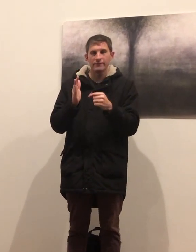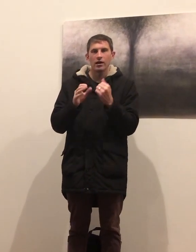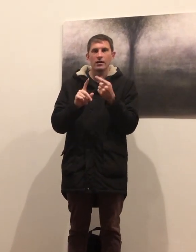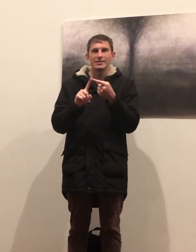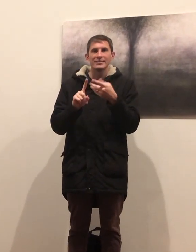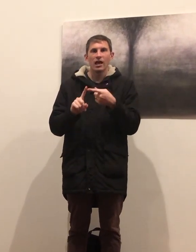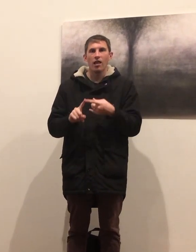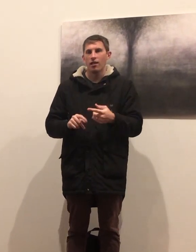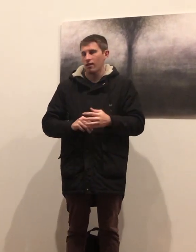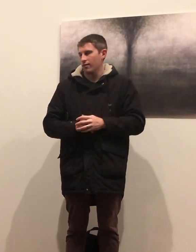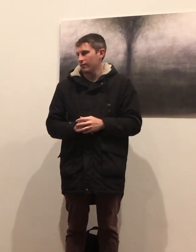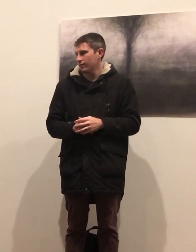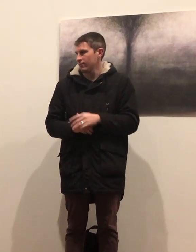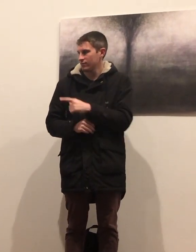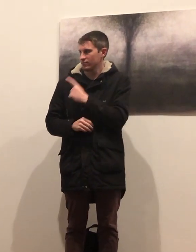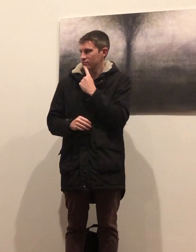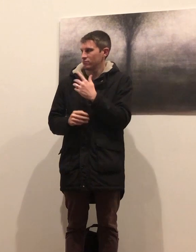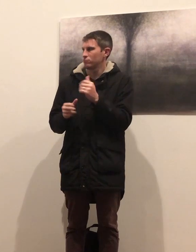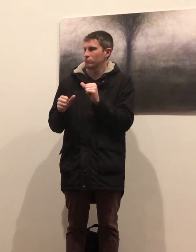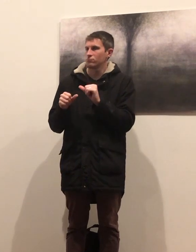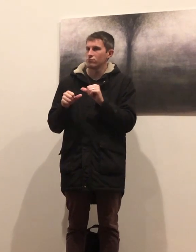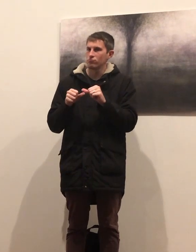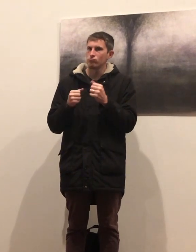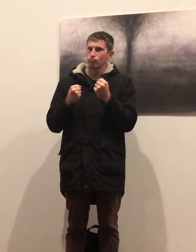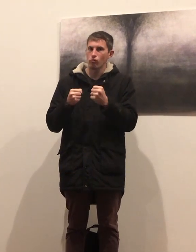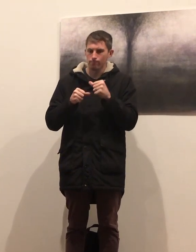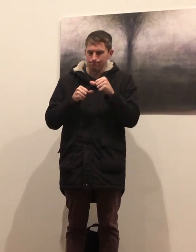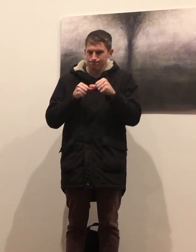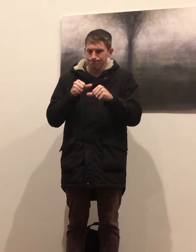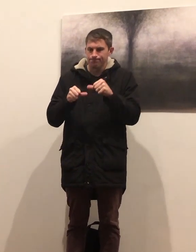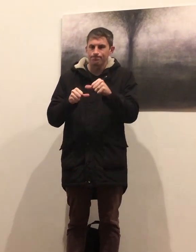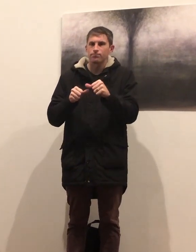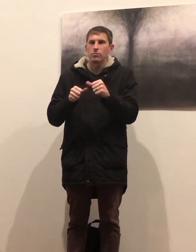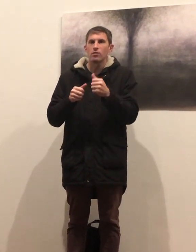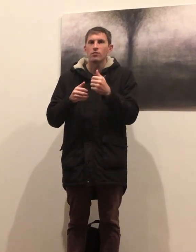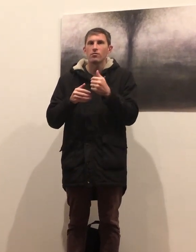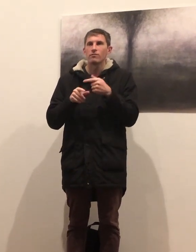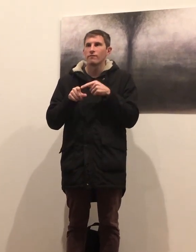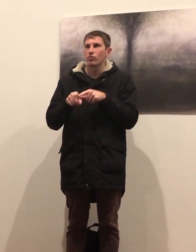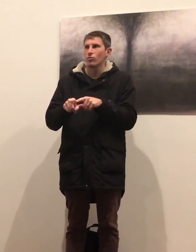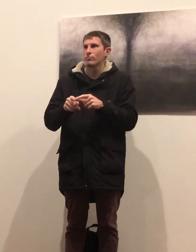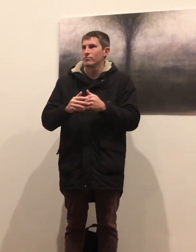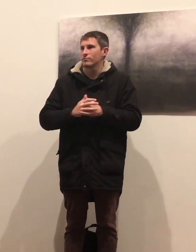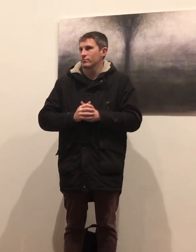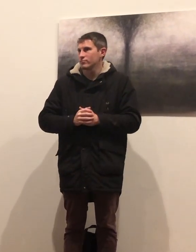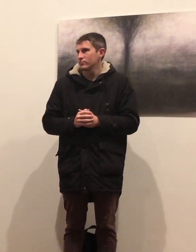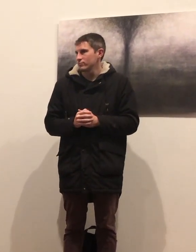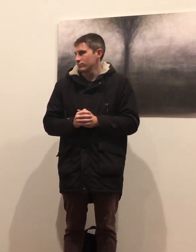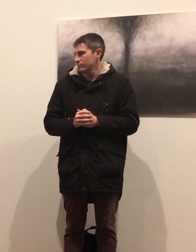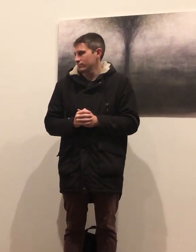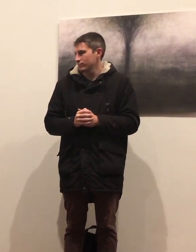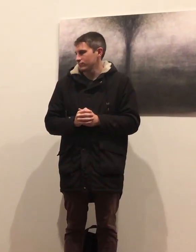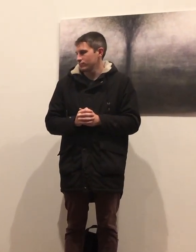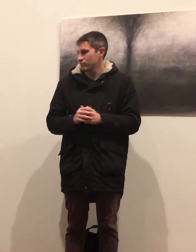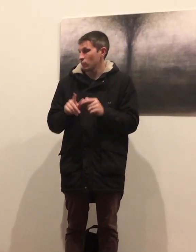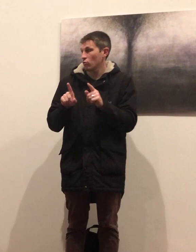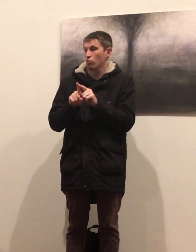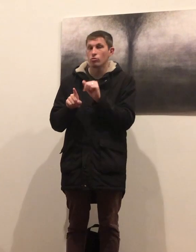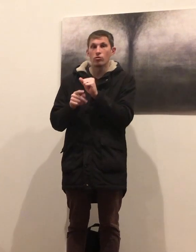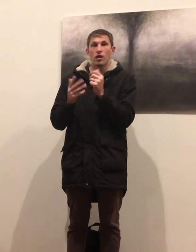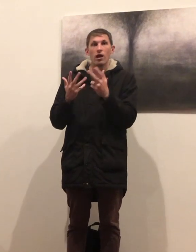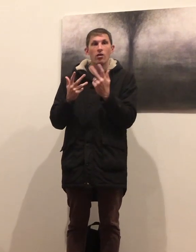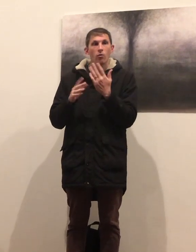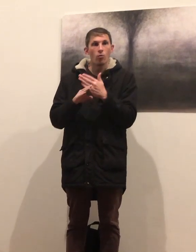Awesome, yeah, so it's quite a methodical process that Lisa goes through in ceramics, but also in all your other work too, when